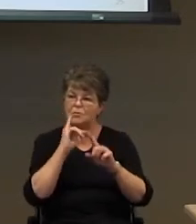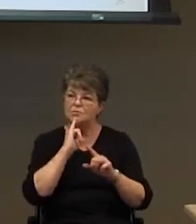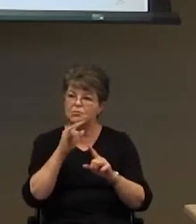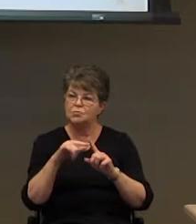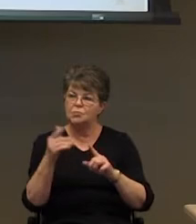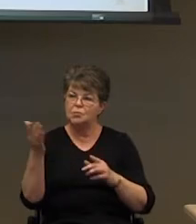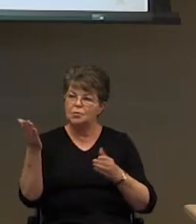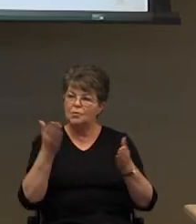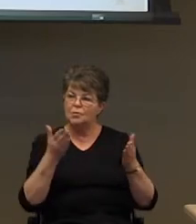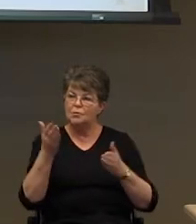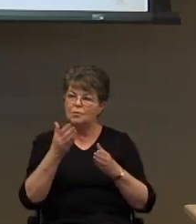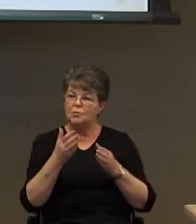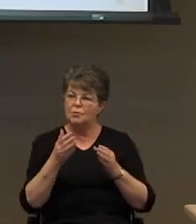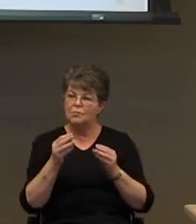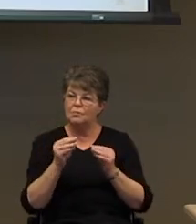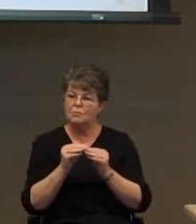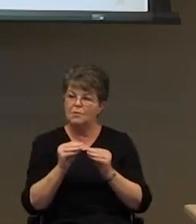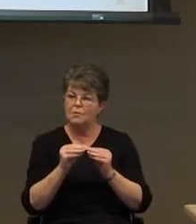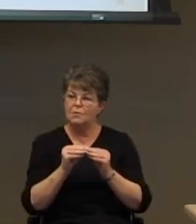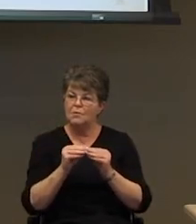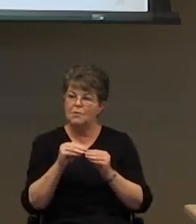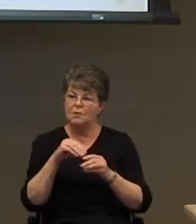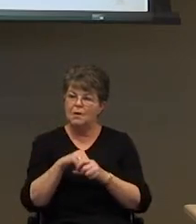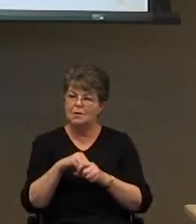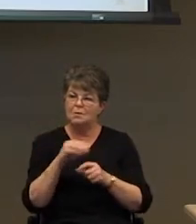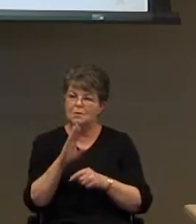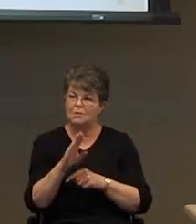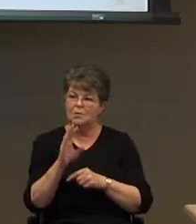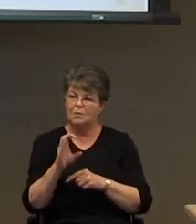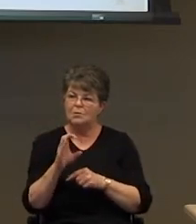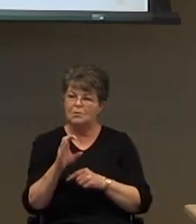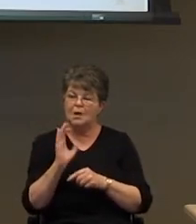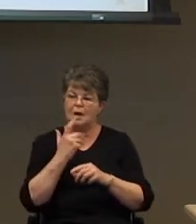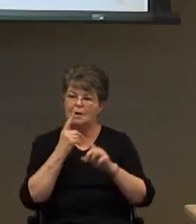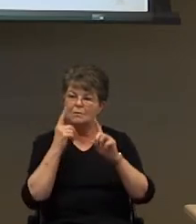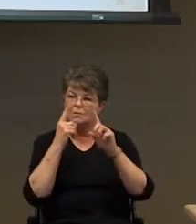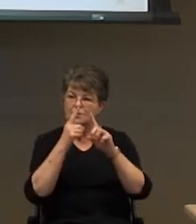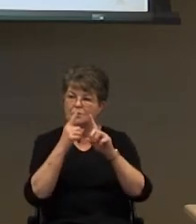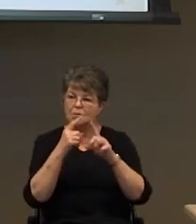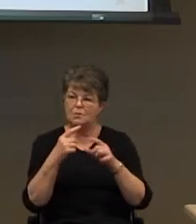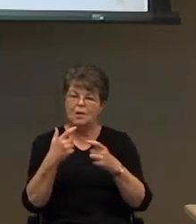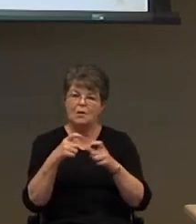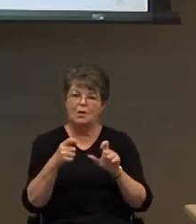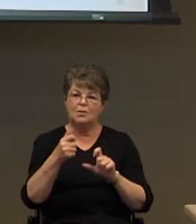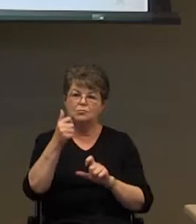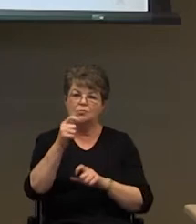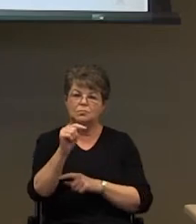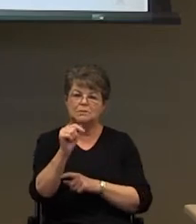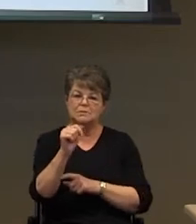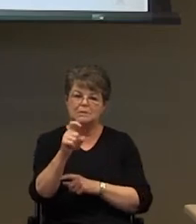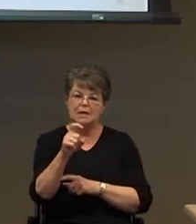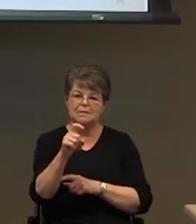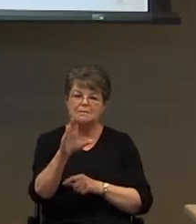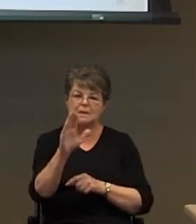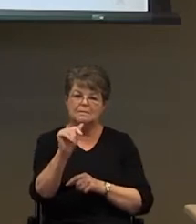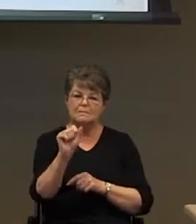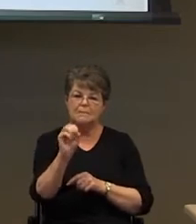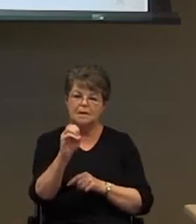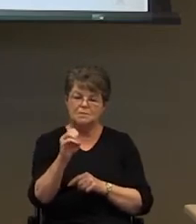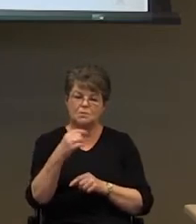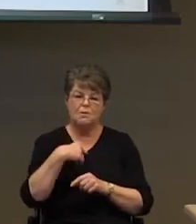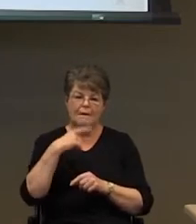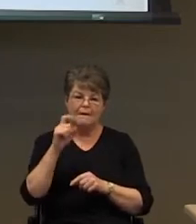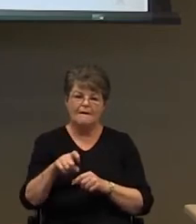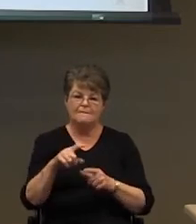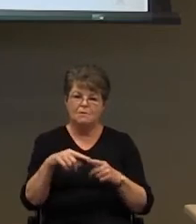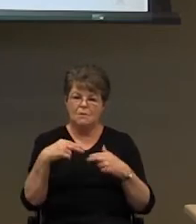bring more employment into Paul County. And what our objective is a larger tax base we're going to have.